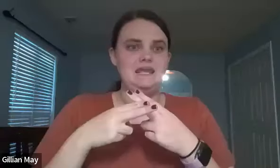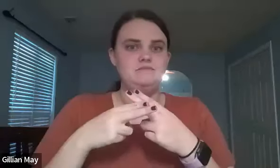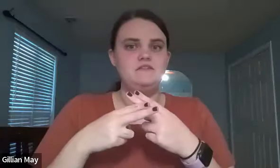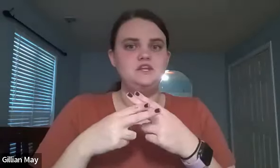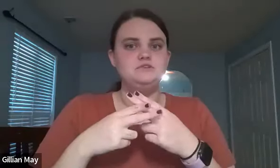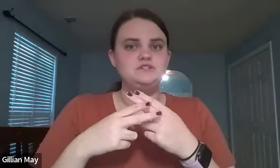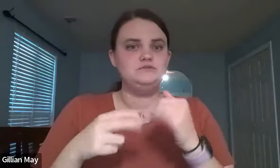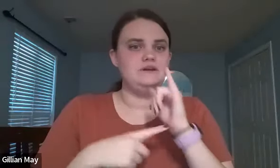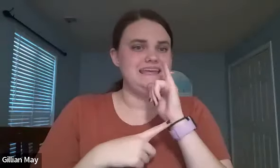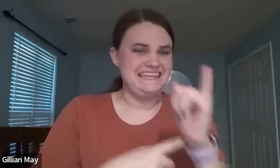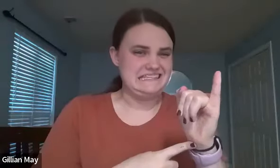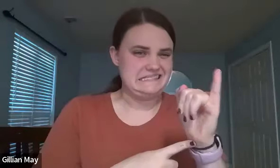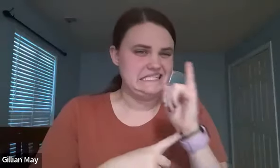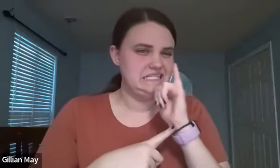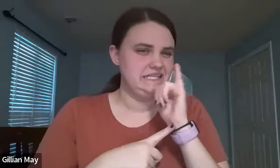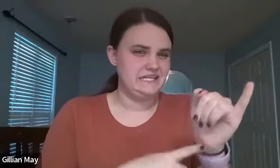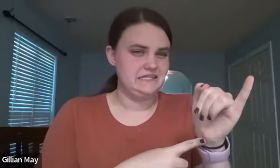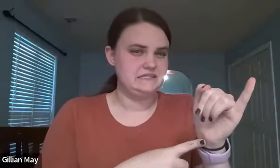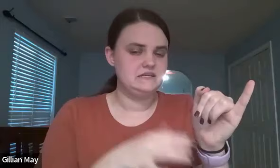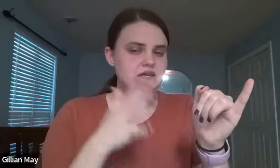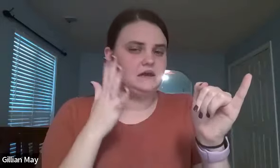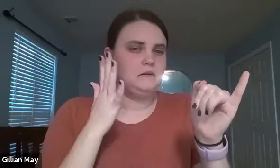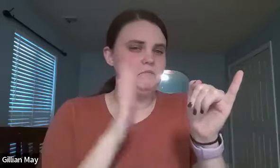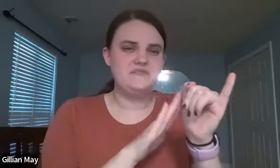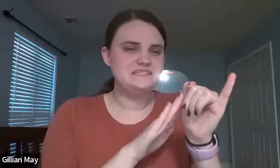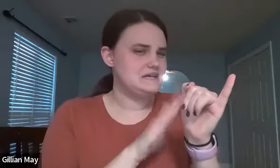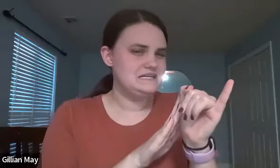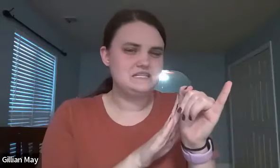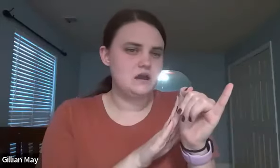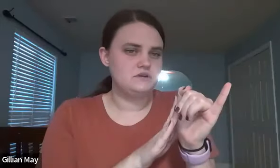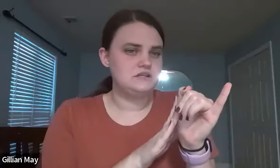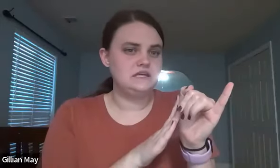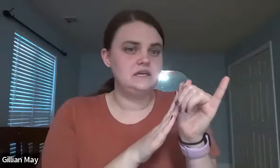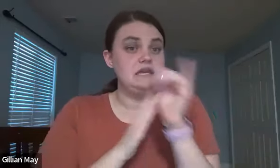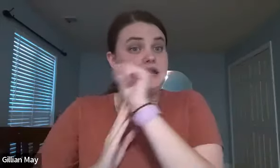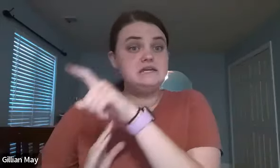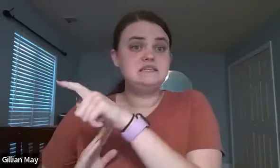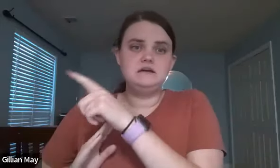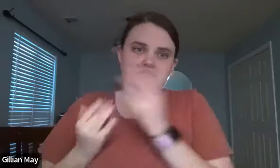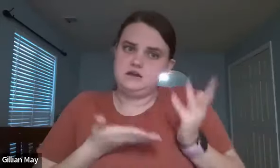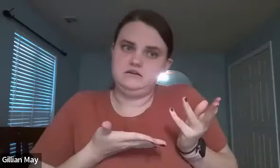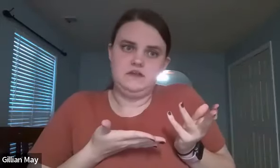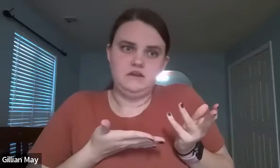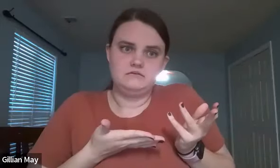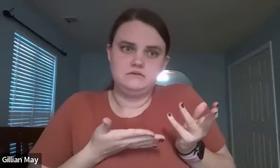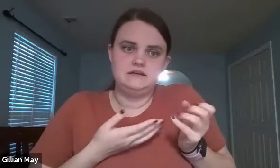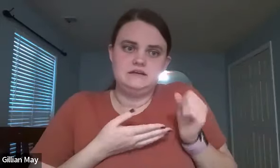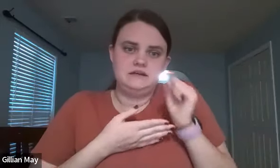name, and then you would do is. But this sign is not really, in ASL, it's not there.